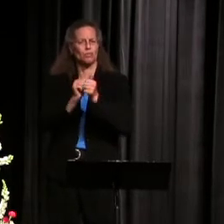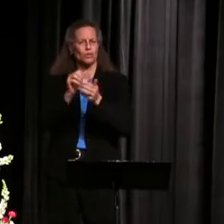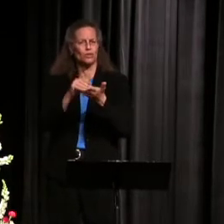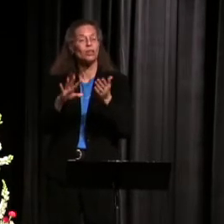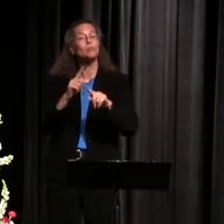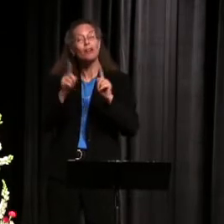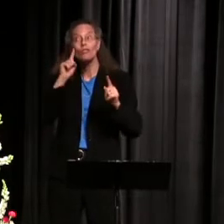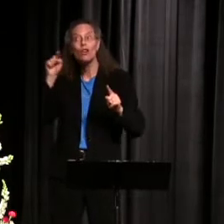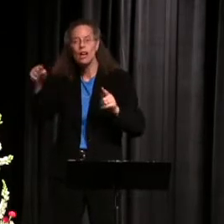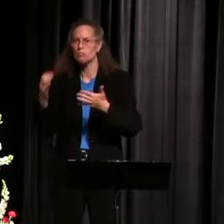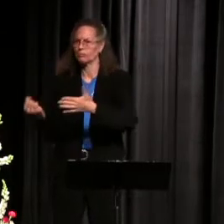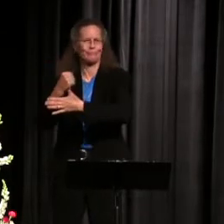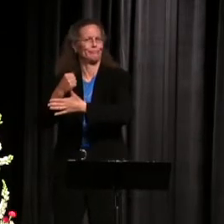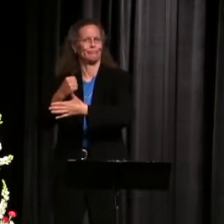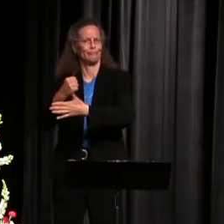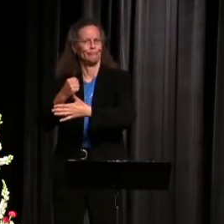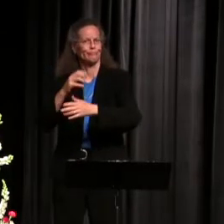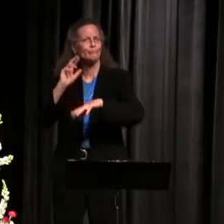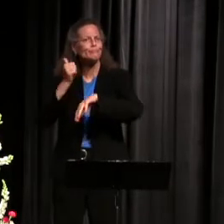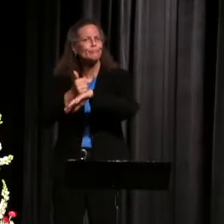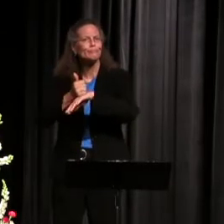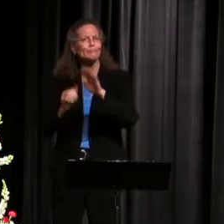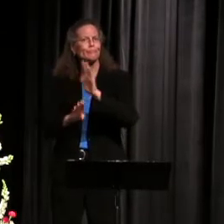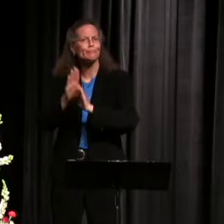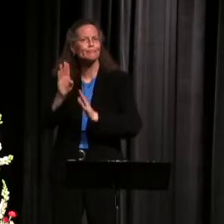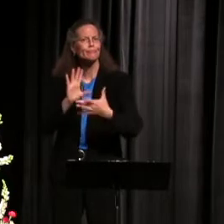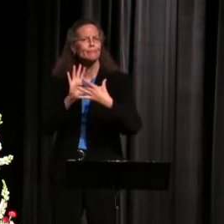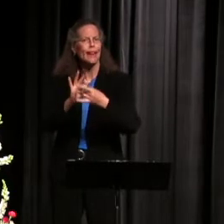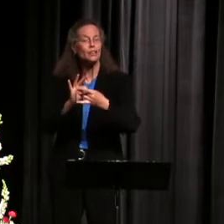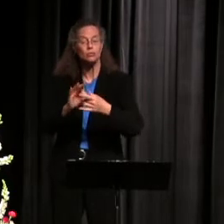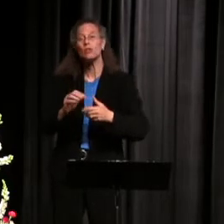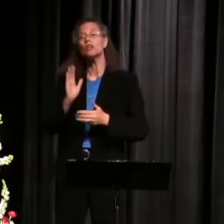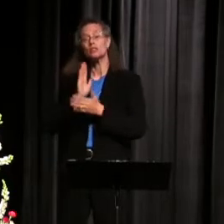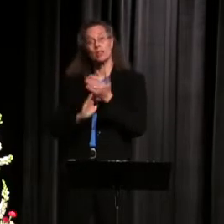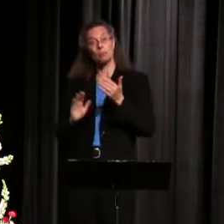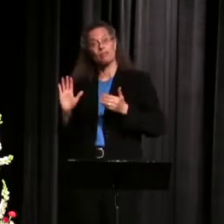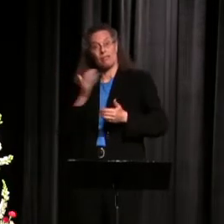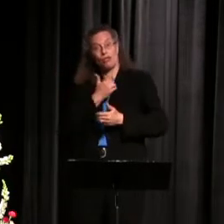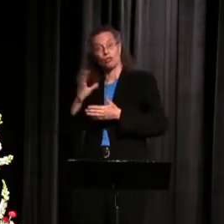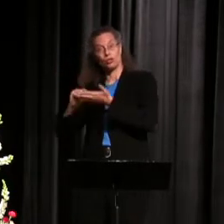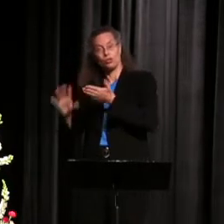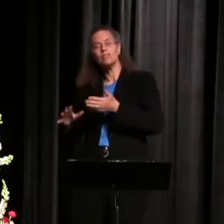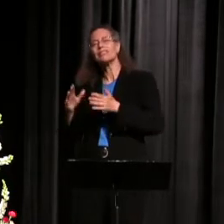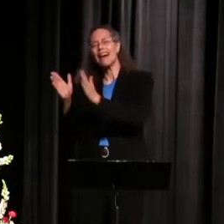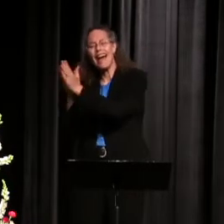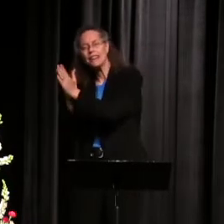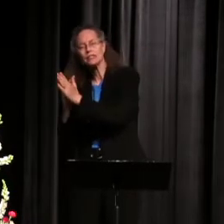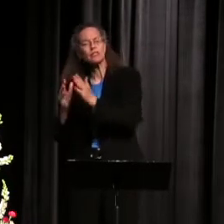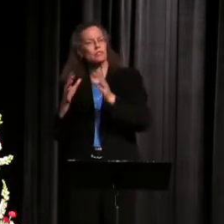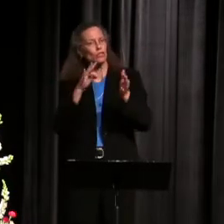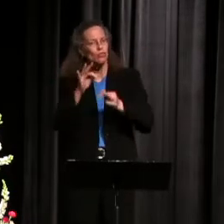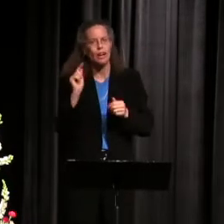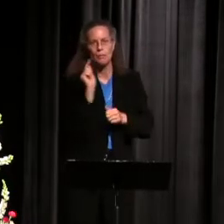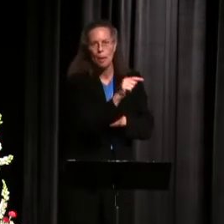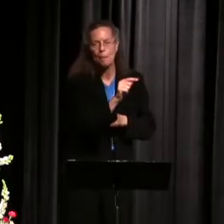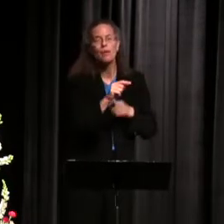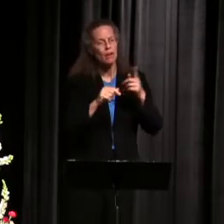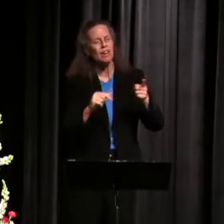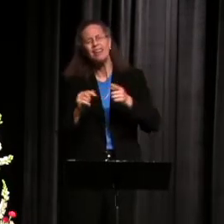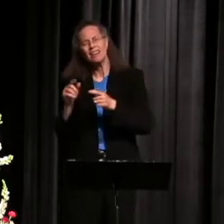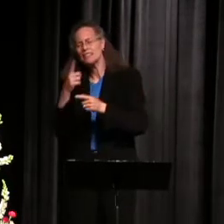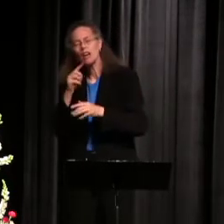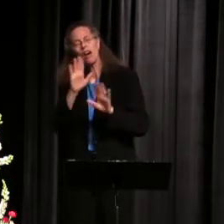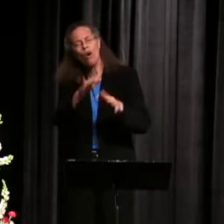important to him. When some students very close to him have been asked to describe Mr. Ed, they chose the words